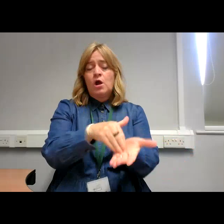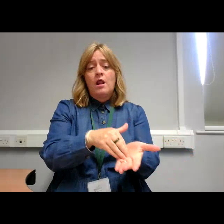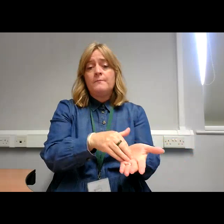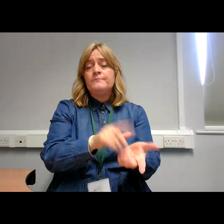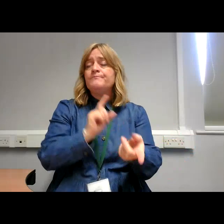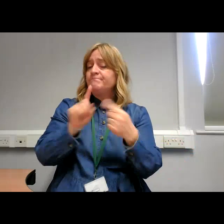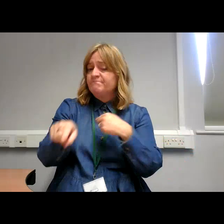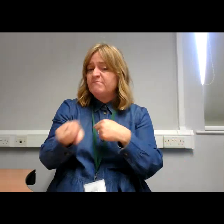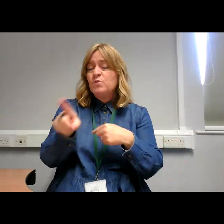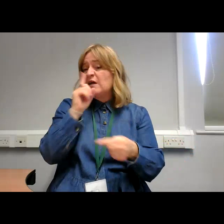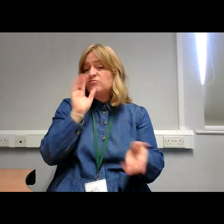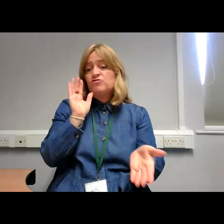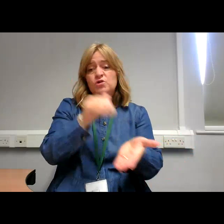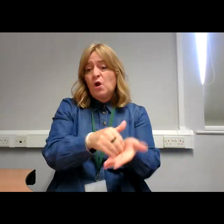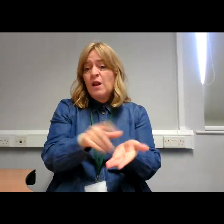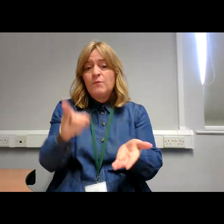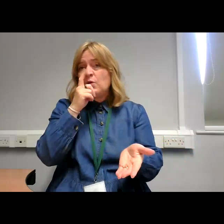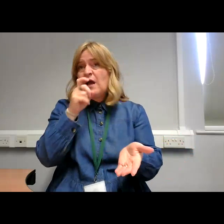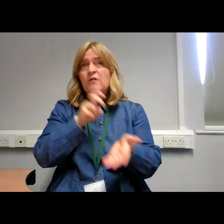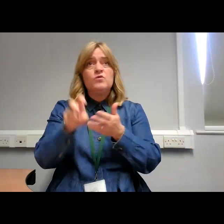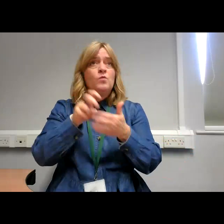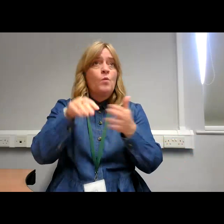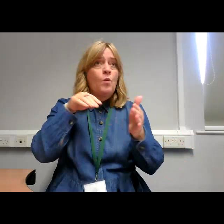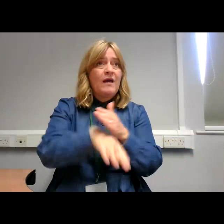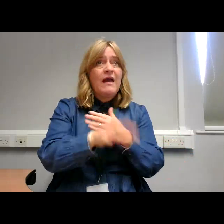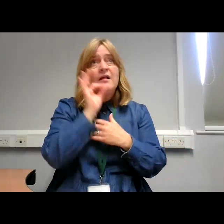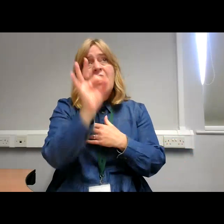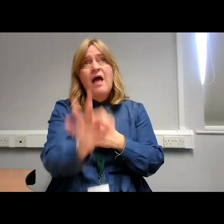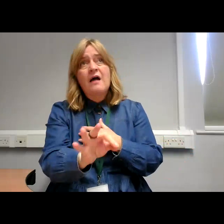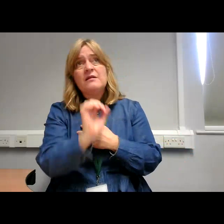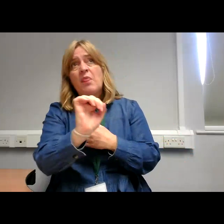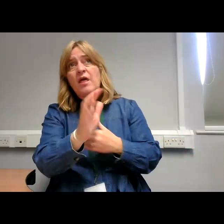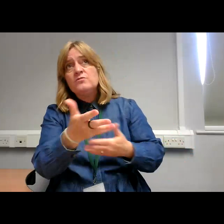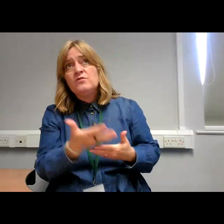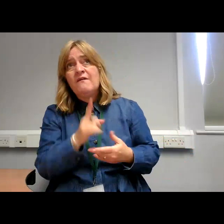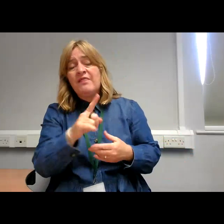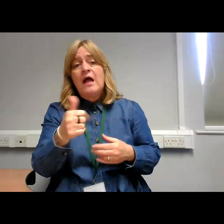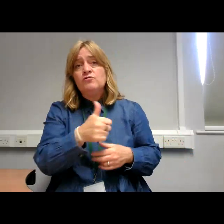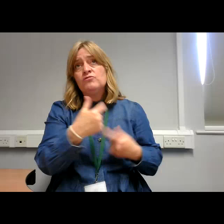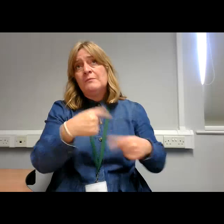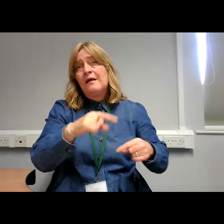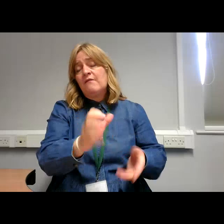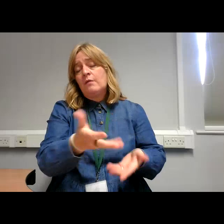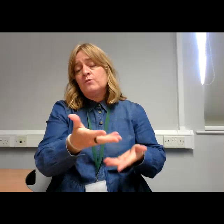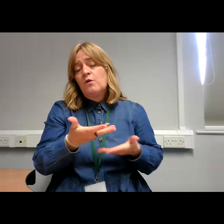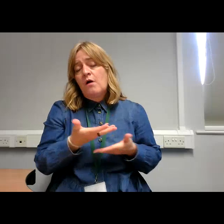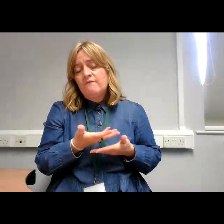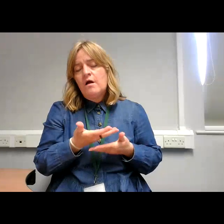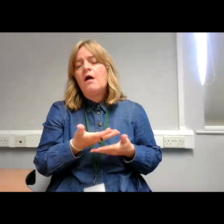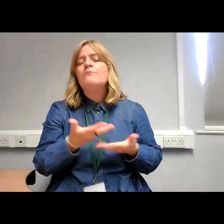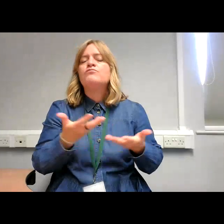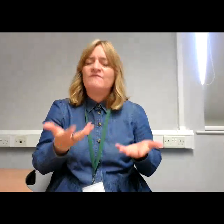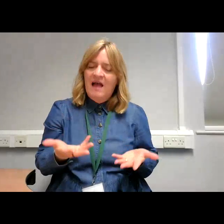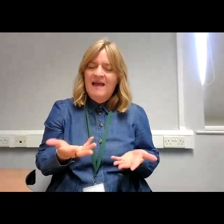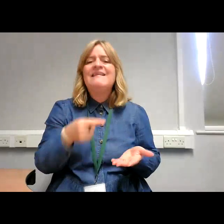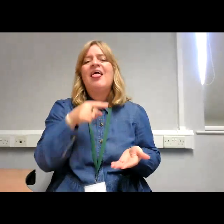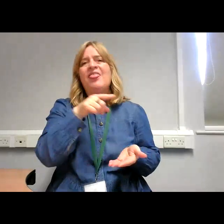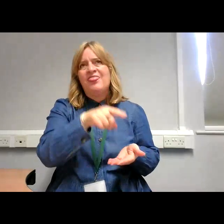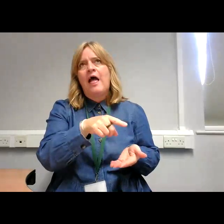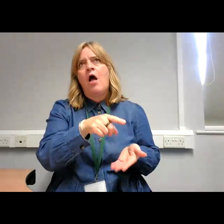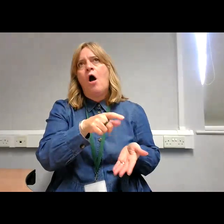into your community pharmacy and ask about that service, and they should be able to offer it for you, provided that they are signed up to offer that